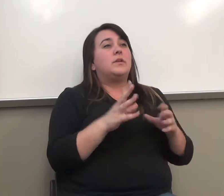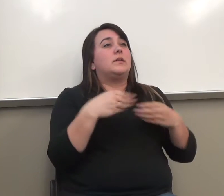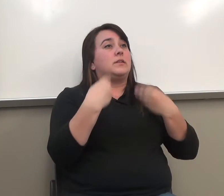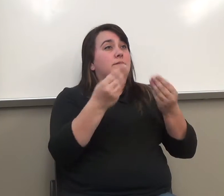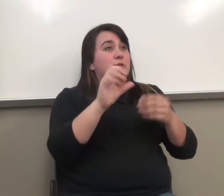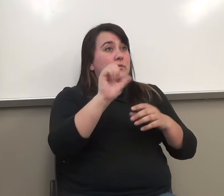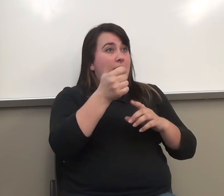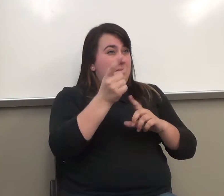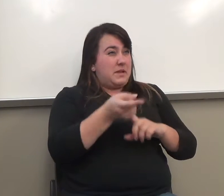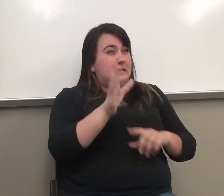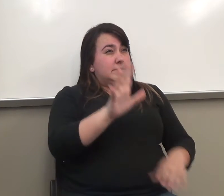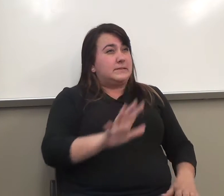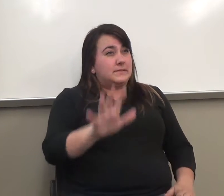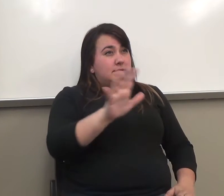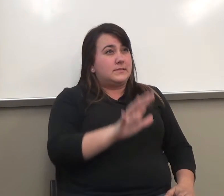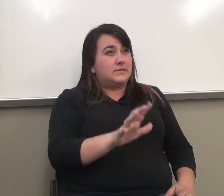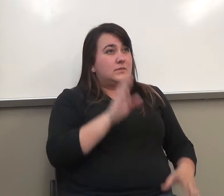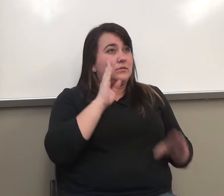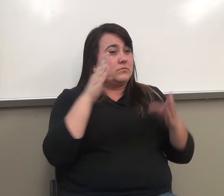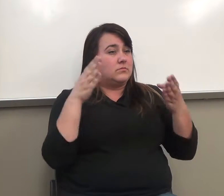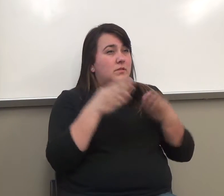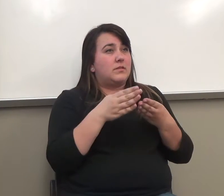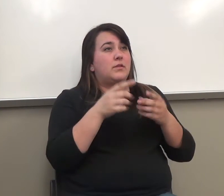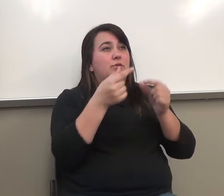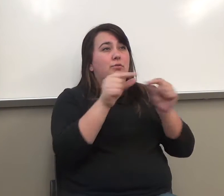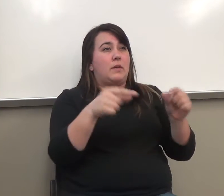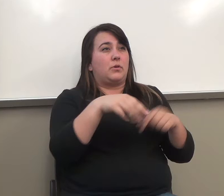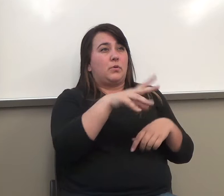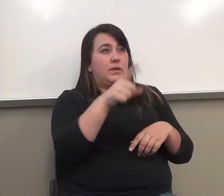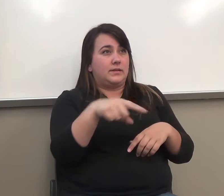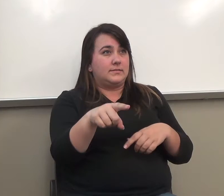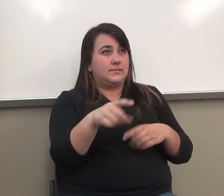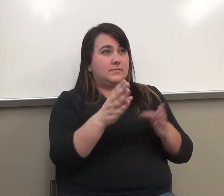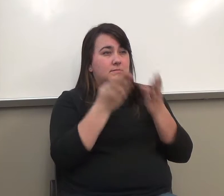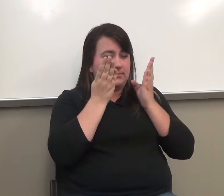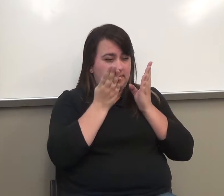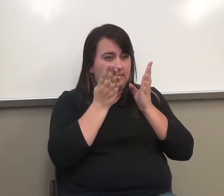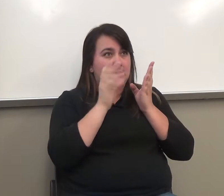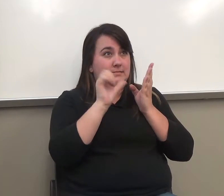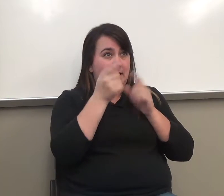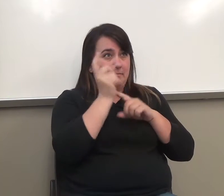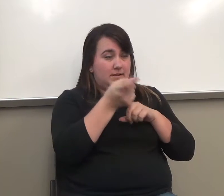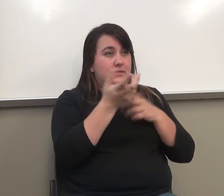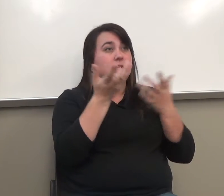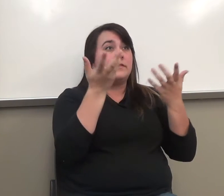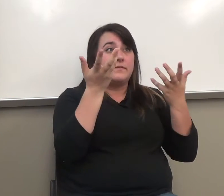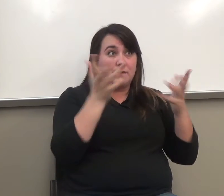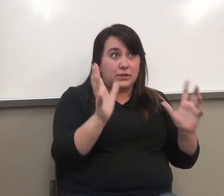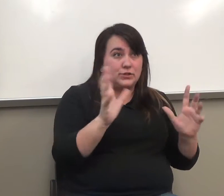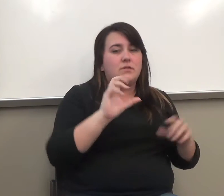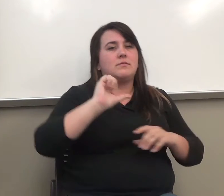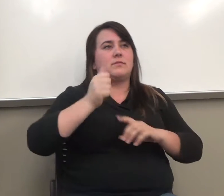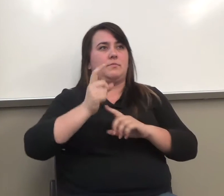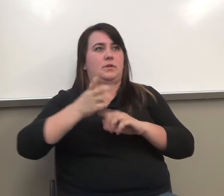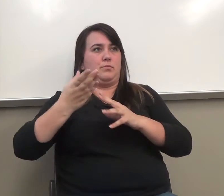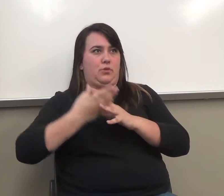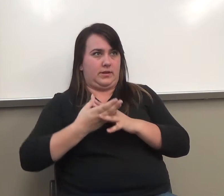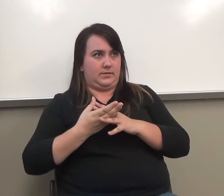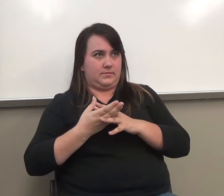minutes, about 10 minutes to work on the test, the quiz, and then 10 minutes for a break. okay? So when you're done with the quiz, you